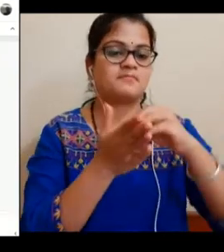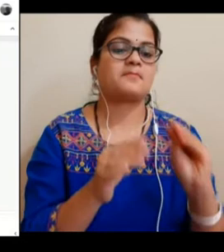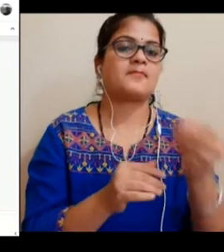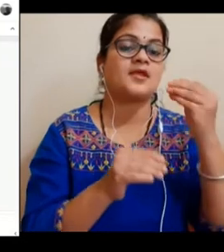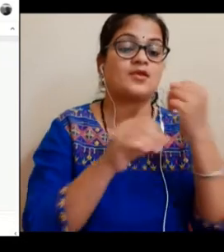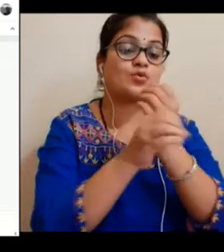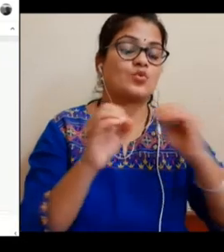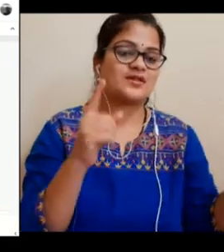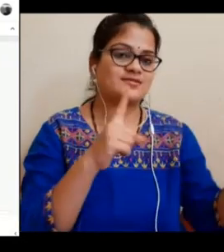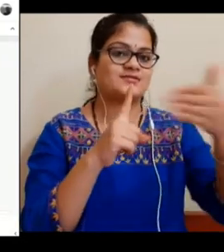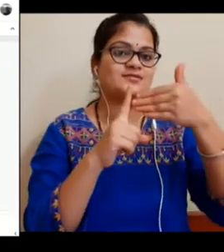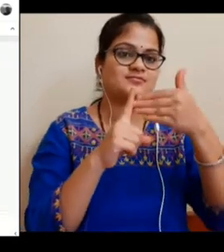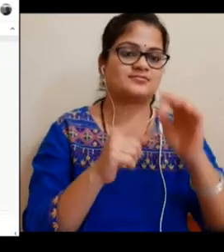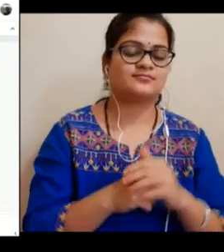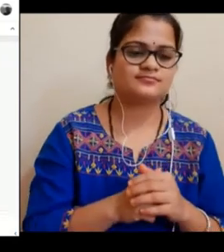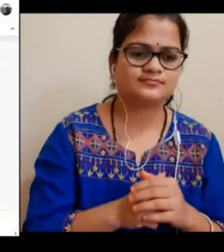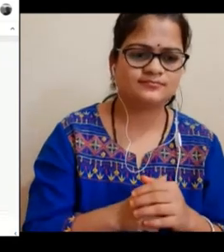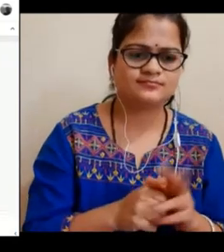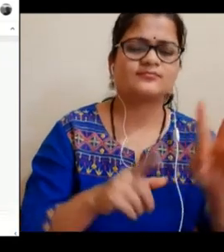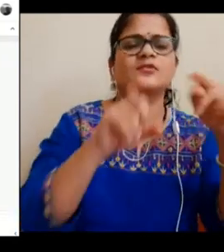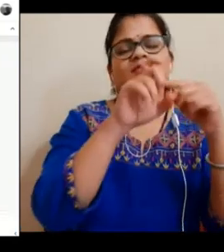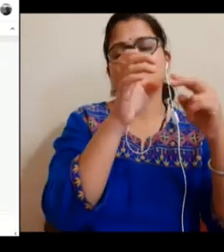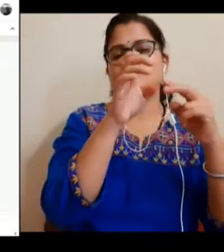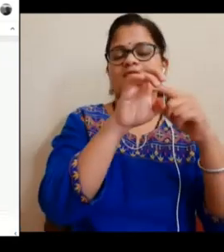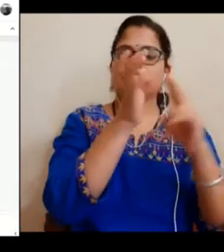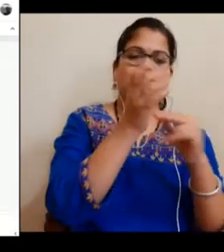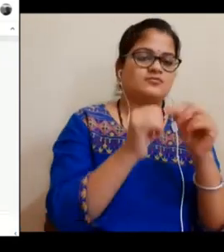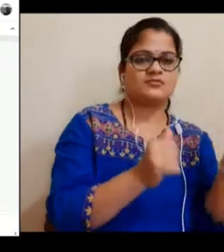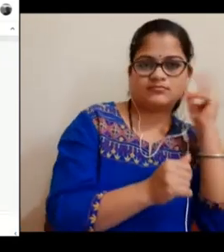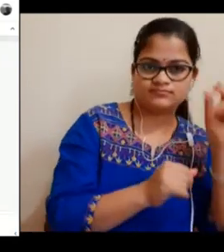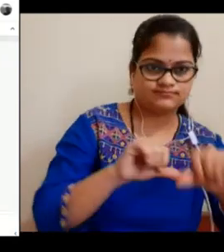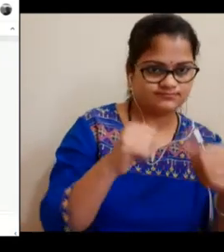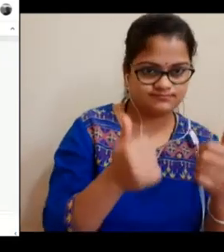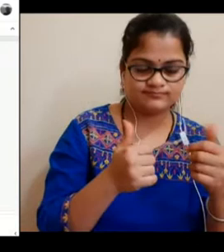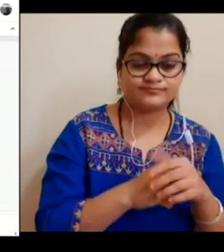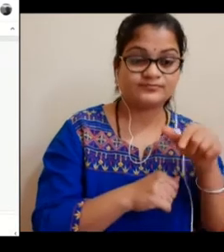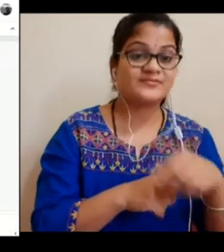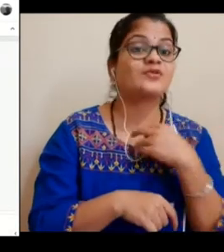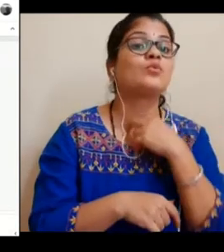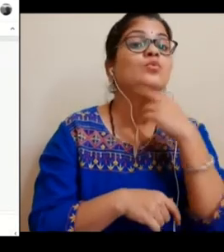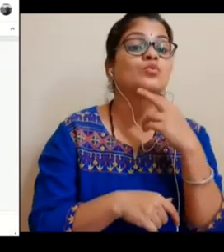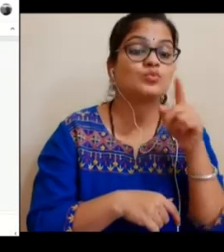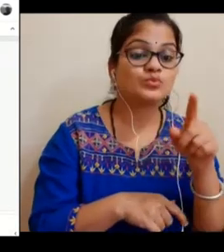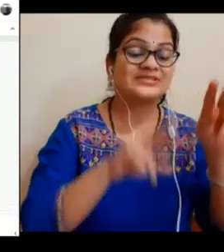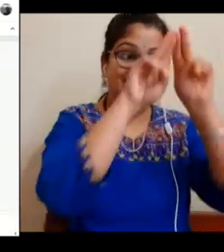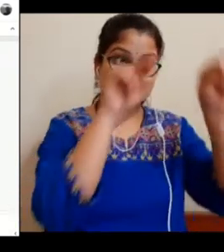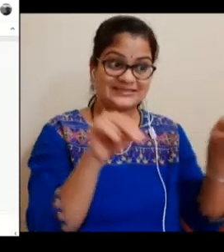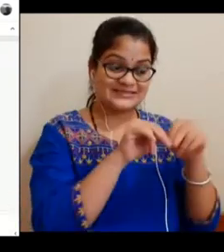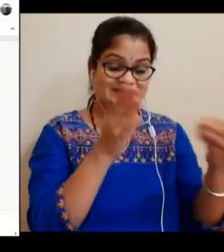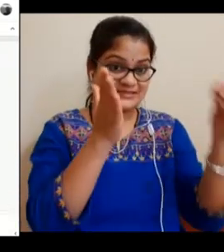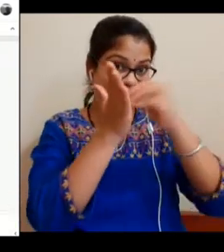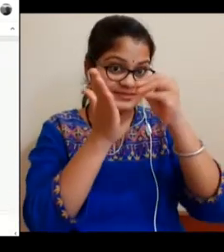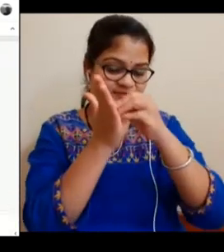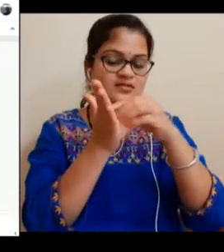in Google Slides? Okay, Veena is able to hear it. Yeah, the important thing is these audio files that we are